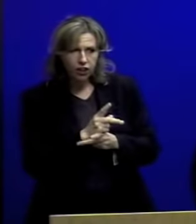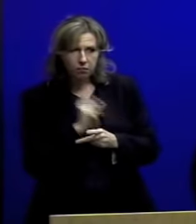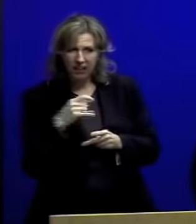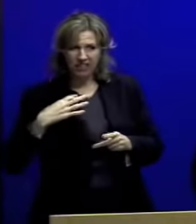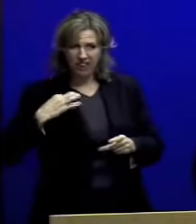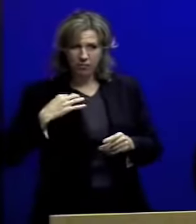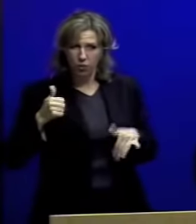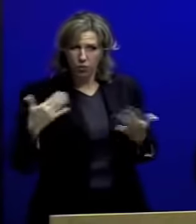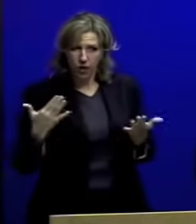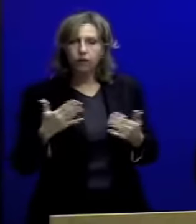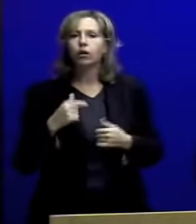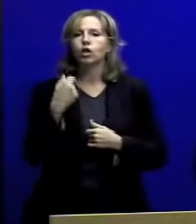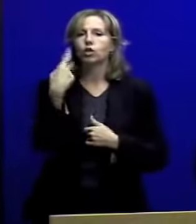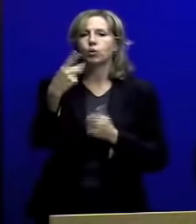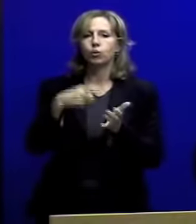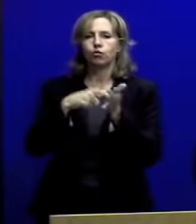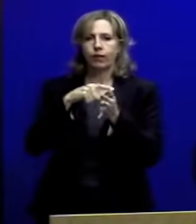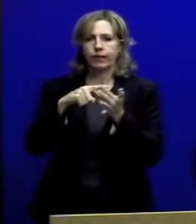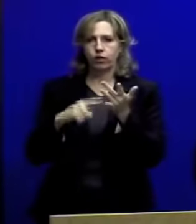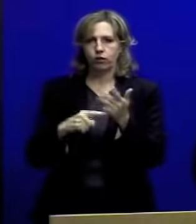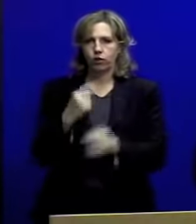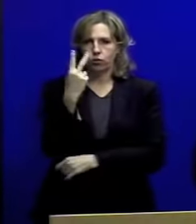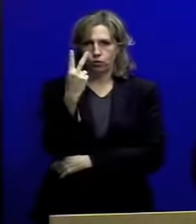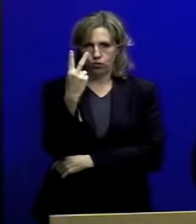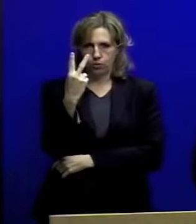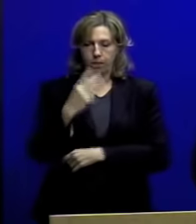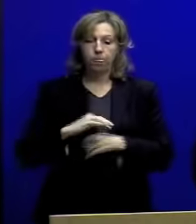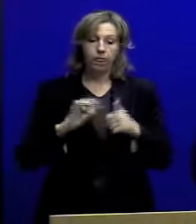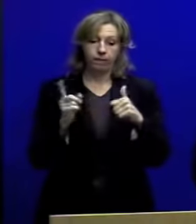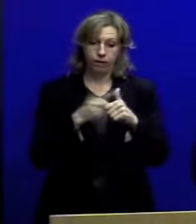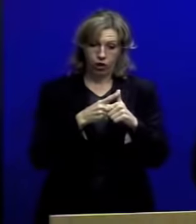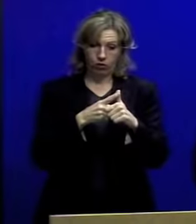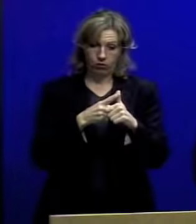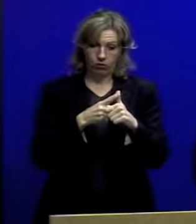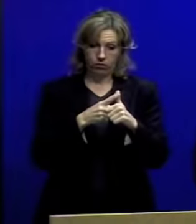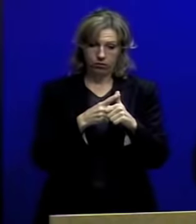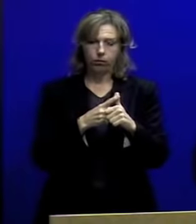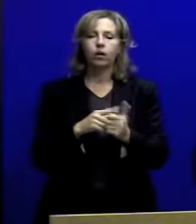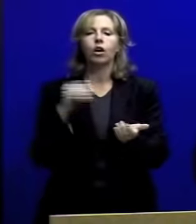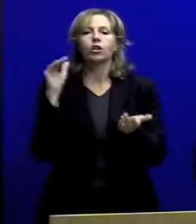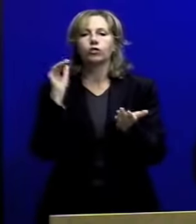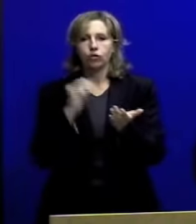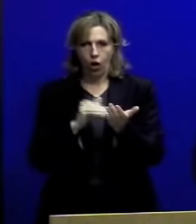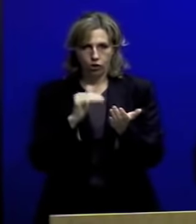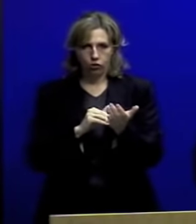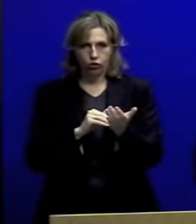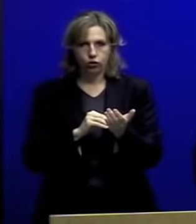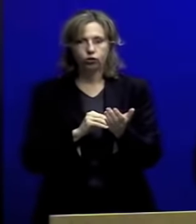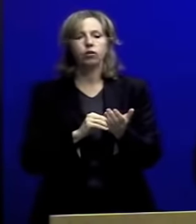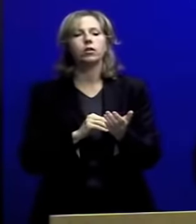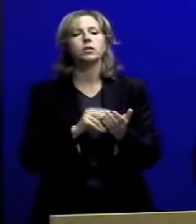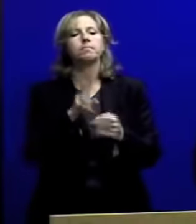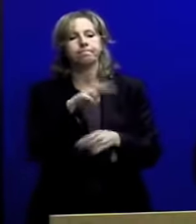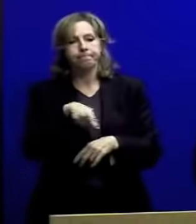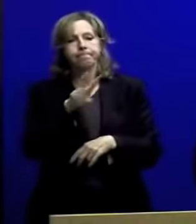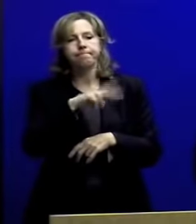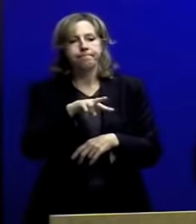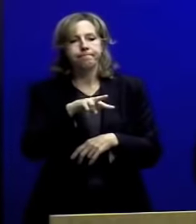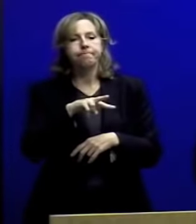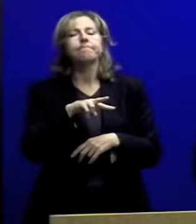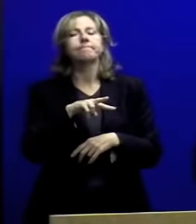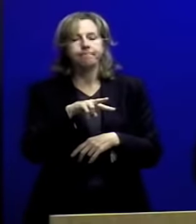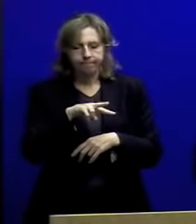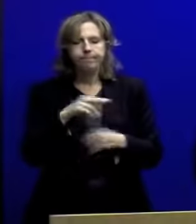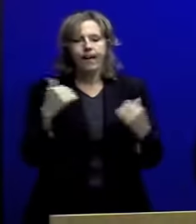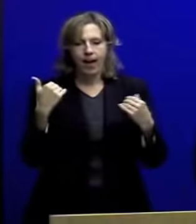2 criteria. The first is that a doctor certifies that a patient has